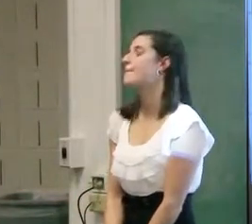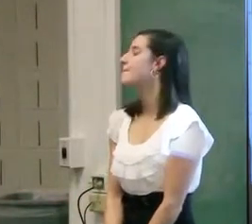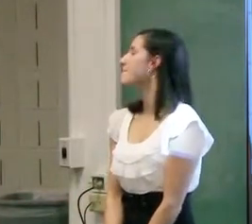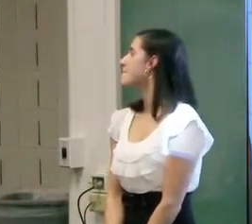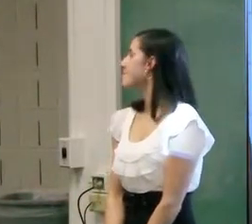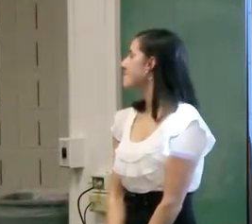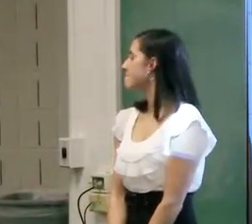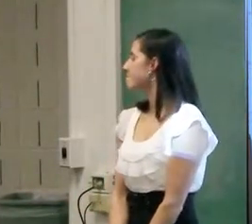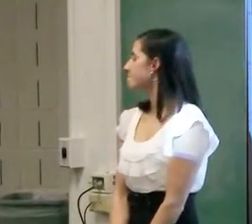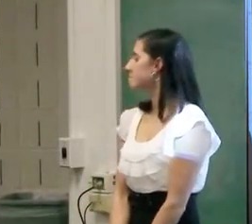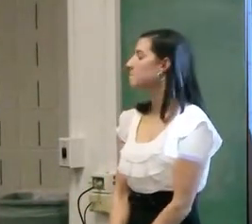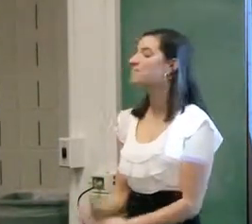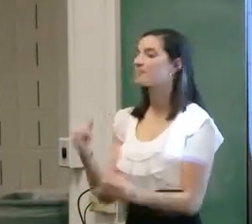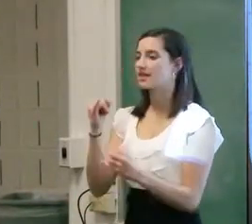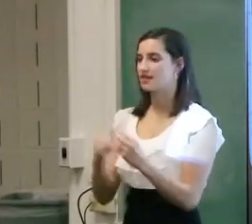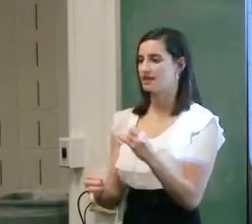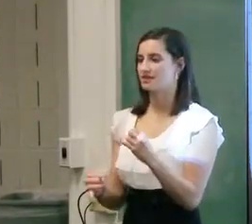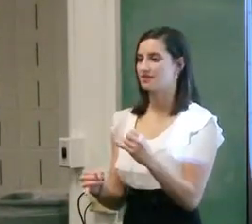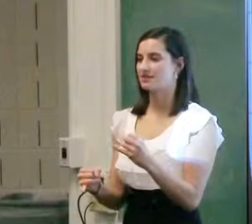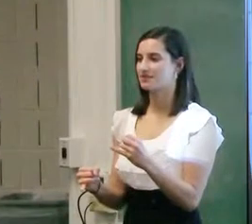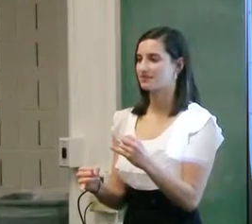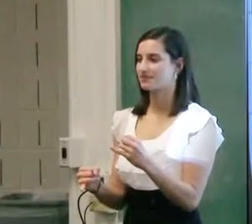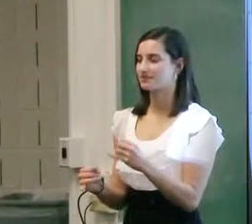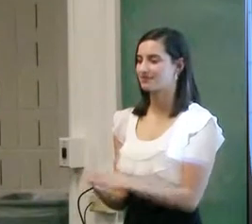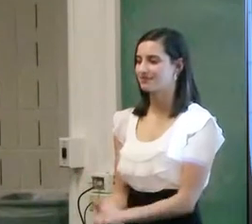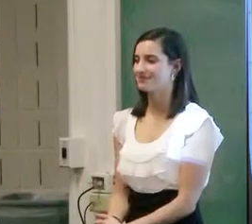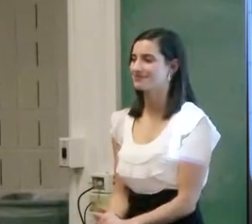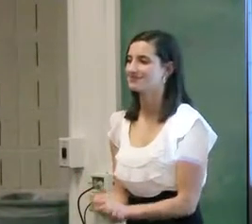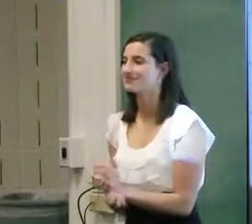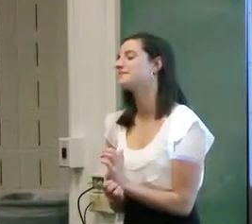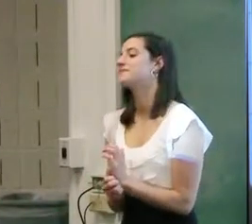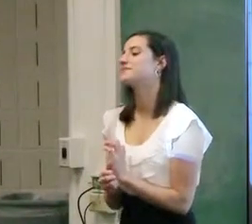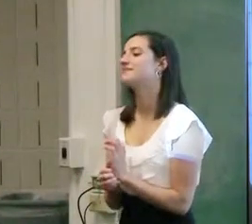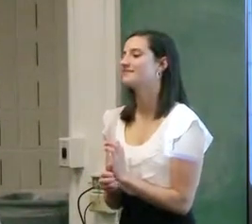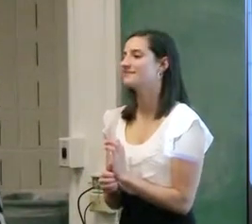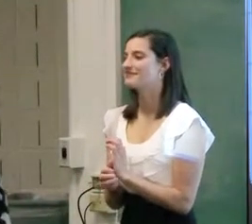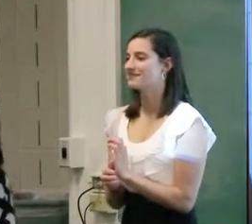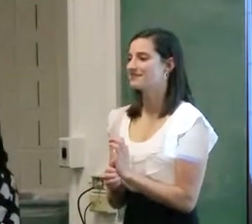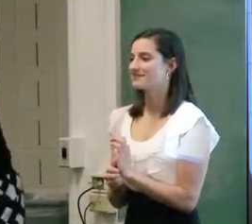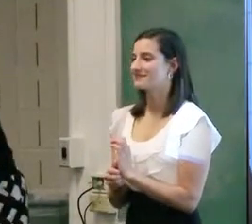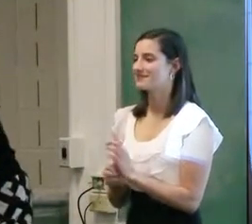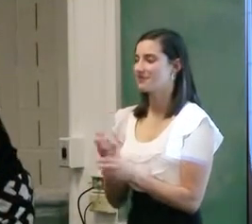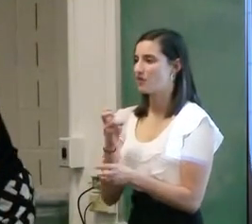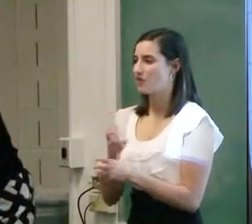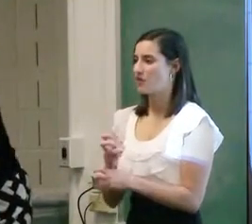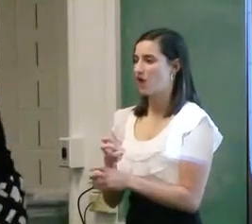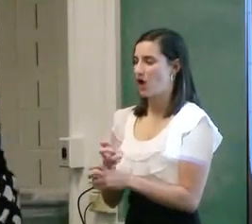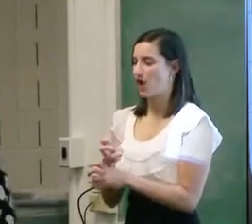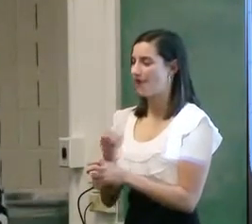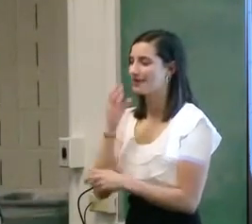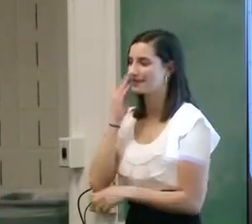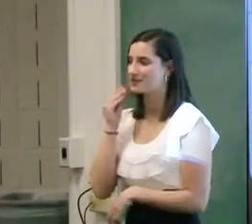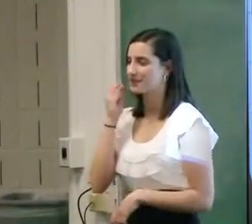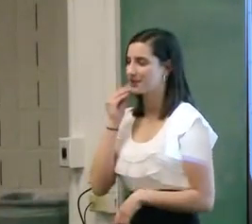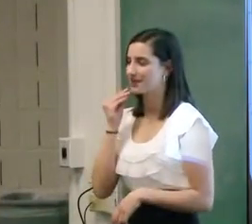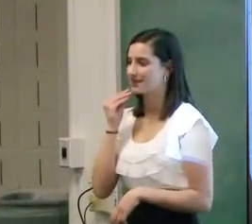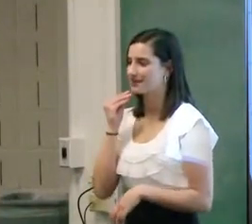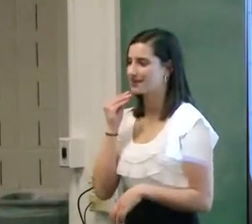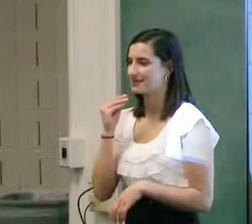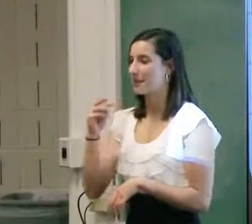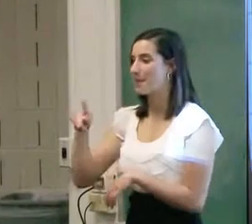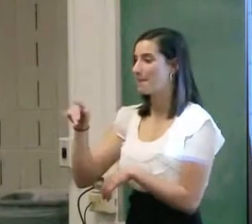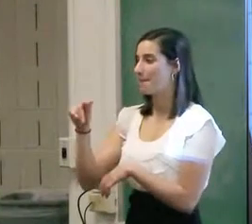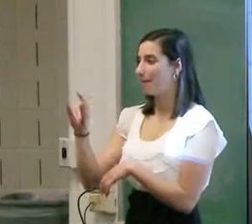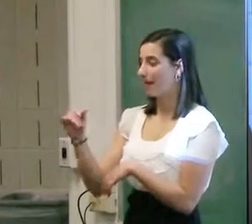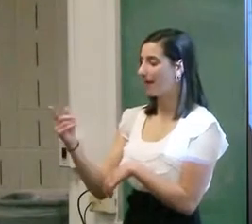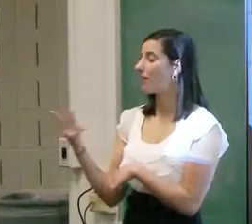Whew. Okay, last one. More crying. One of my hardest moments was when me and